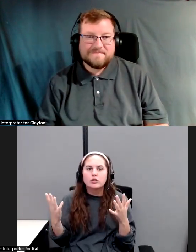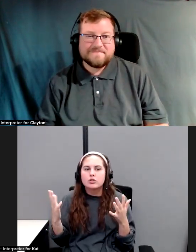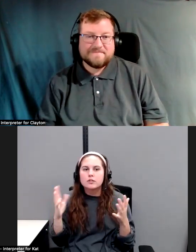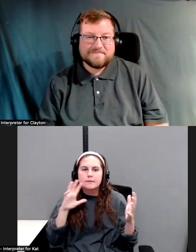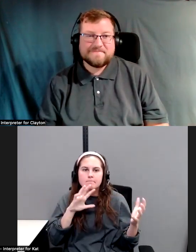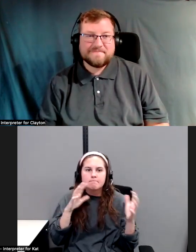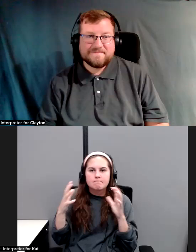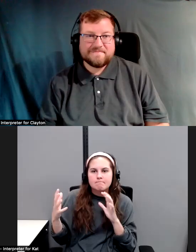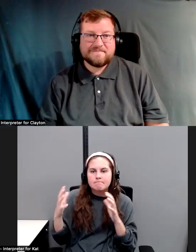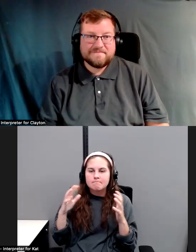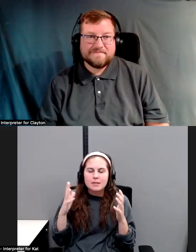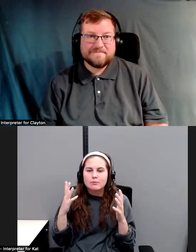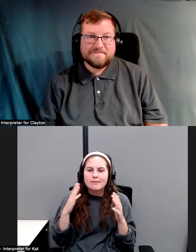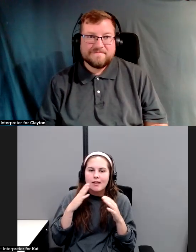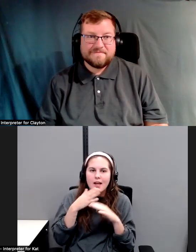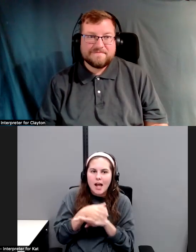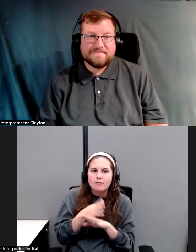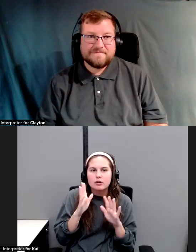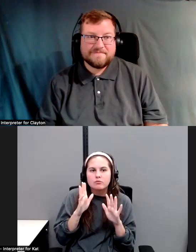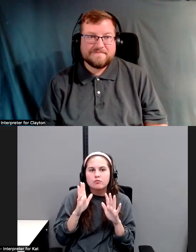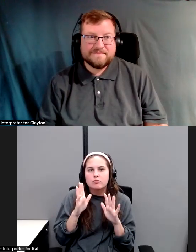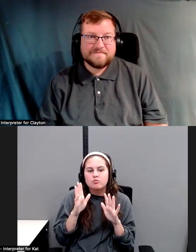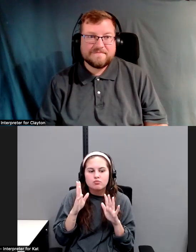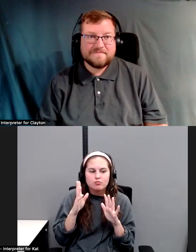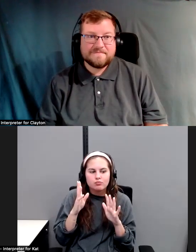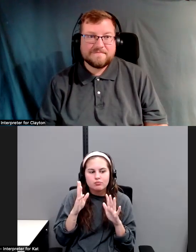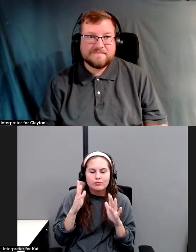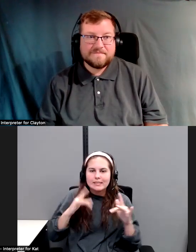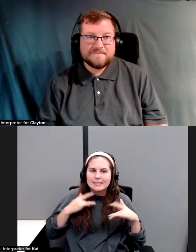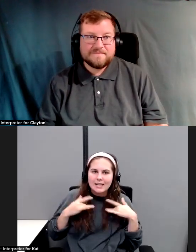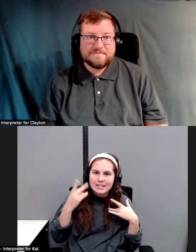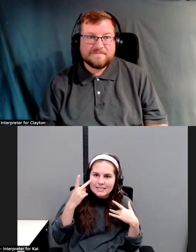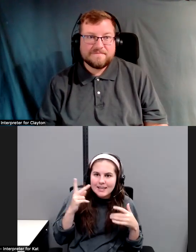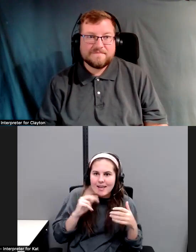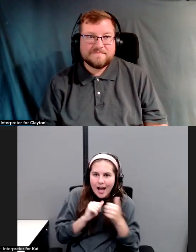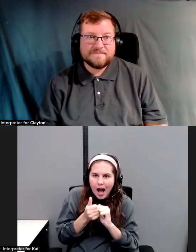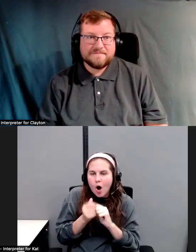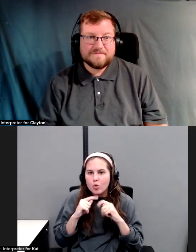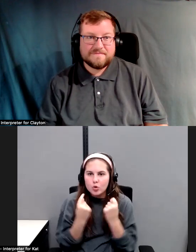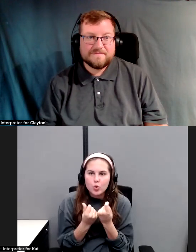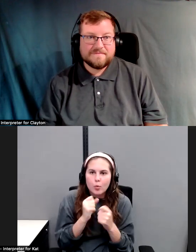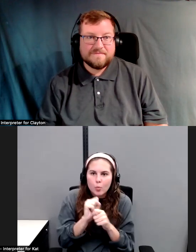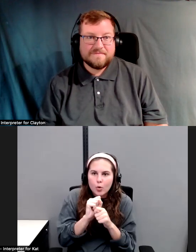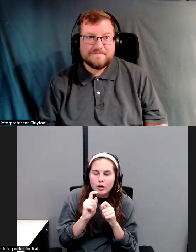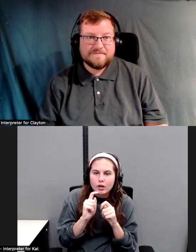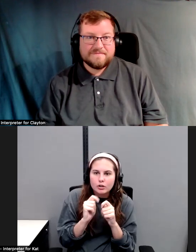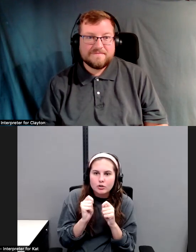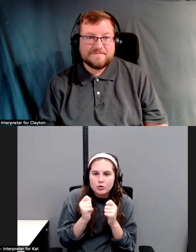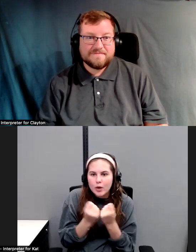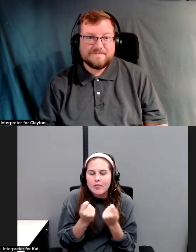It's just, I was really looking forward to that movie. I was like, okay, please, let this be a hit. So I'm watching,